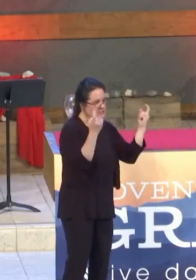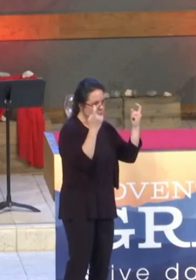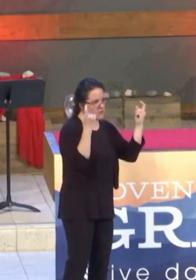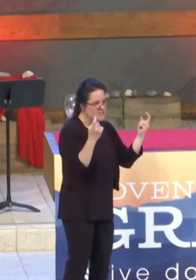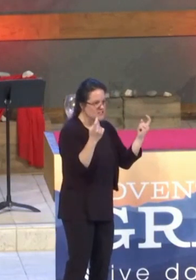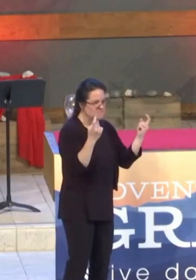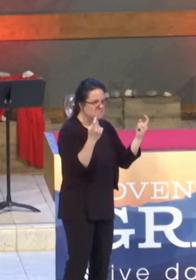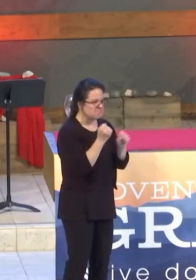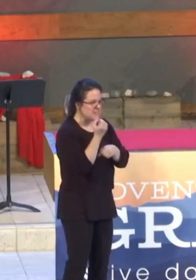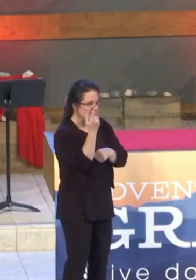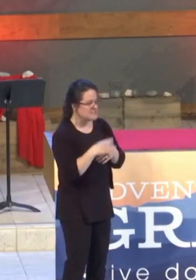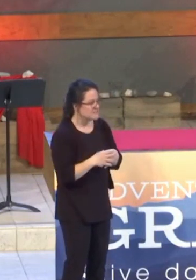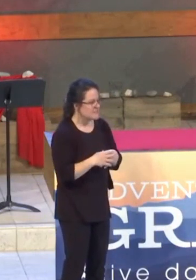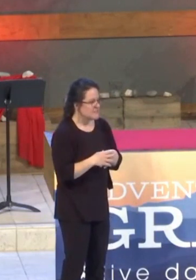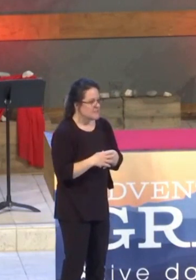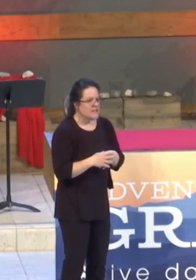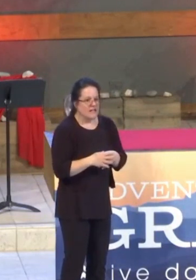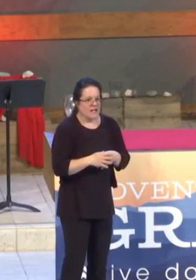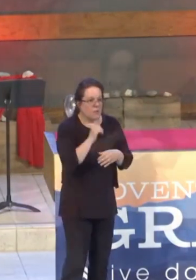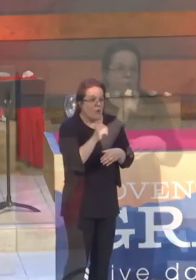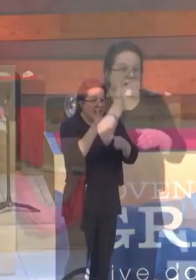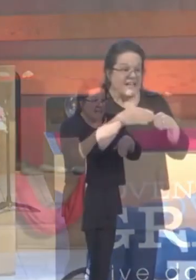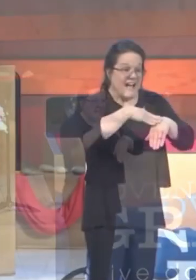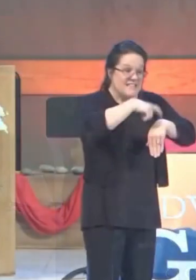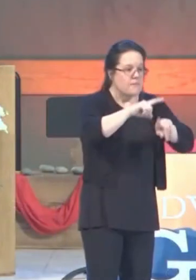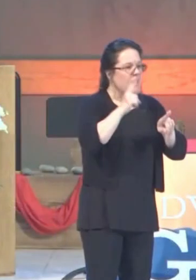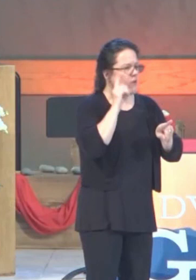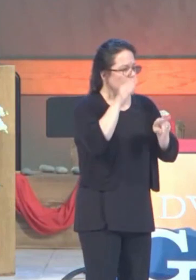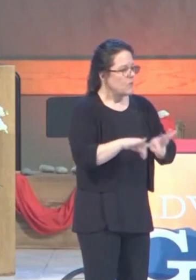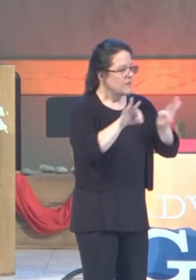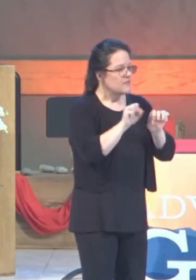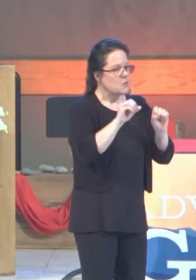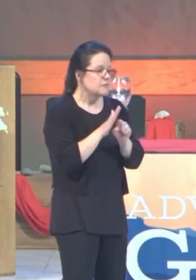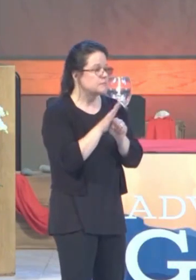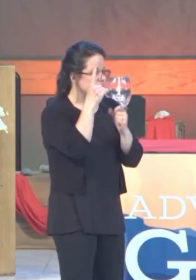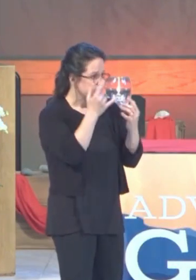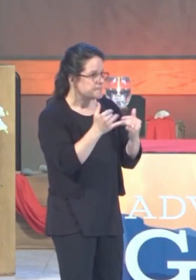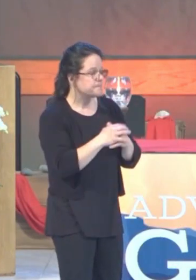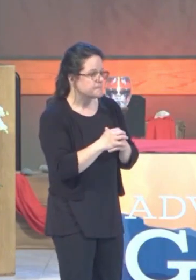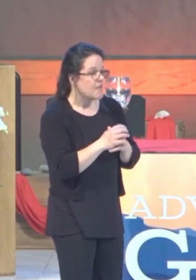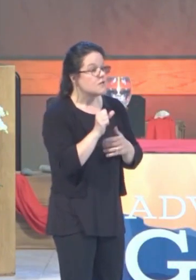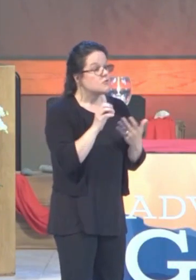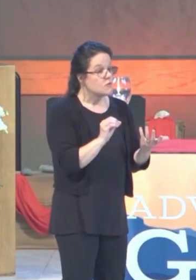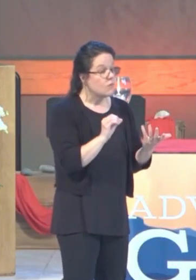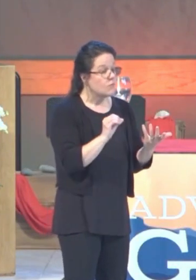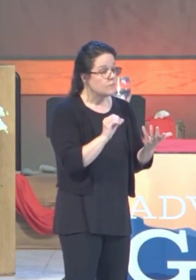of makes sense. This will not add a lot of time, but I think it will be worth it, so thank you in advance. So,